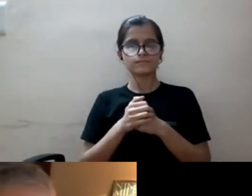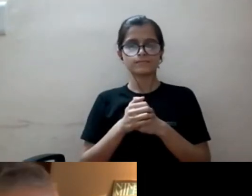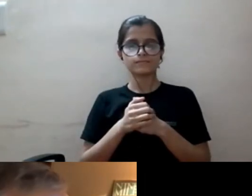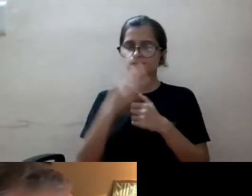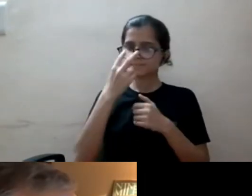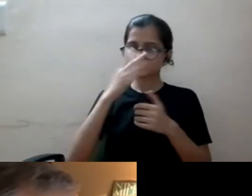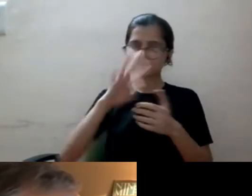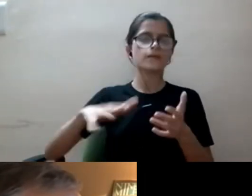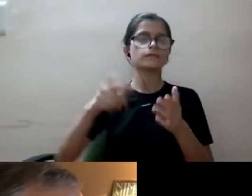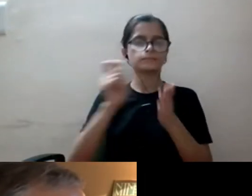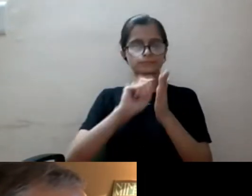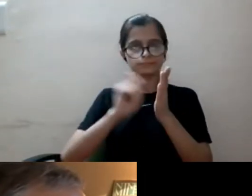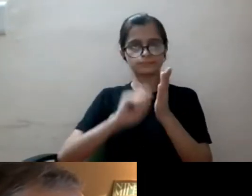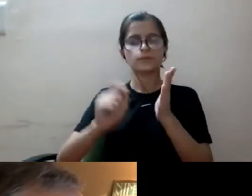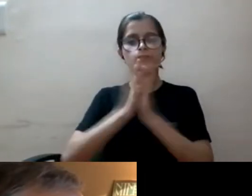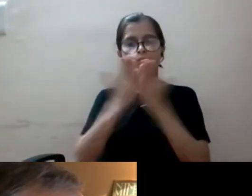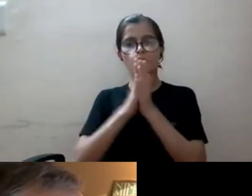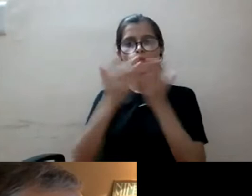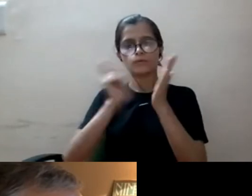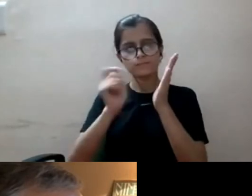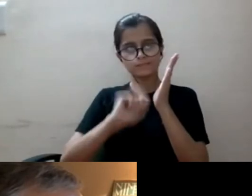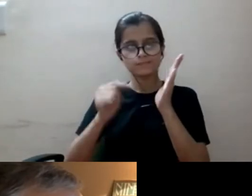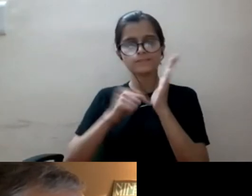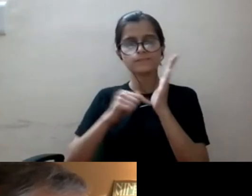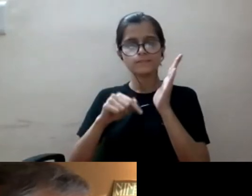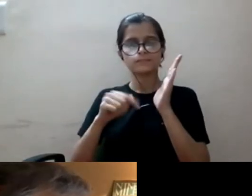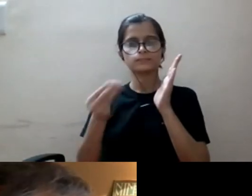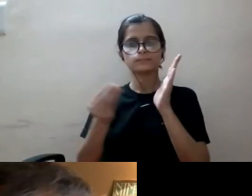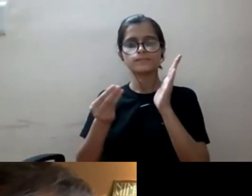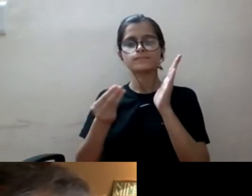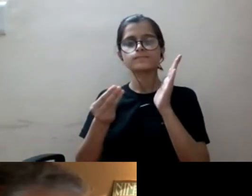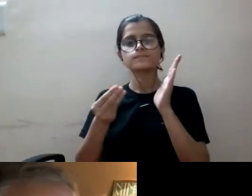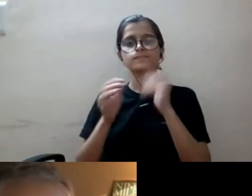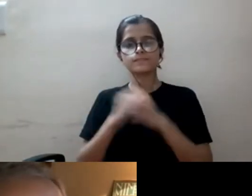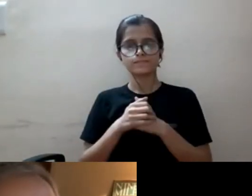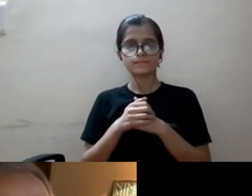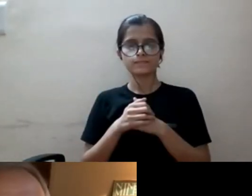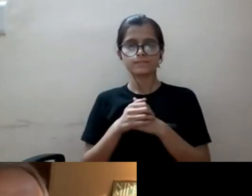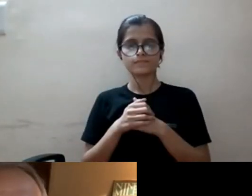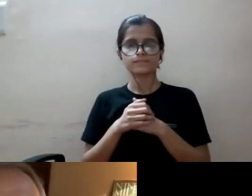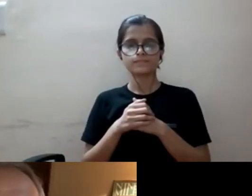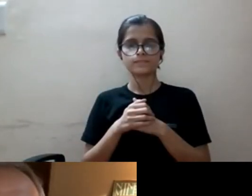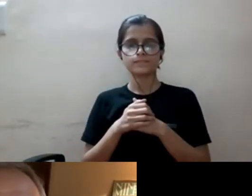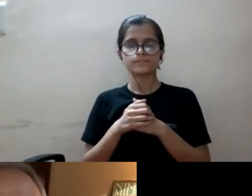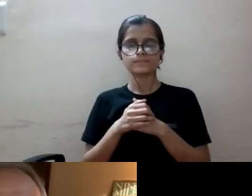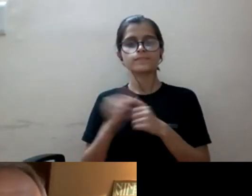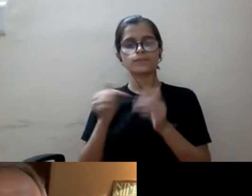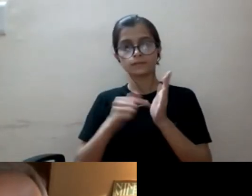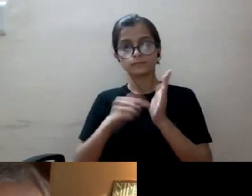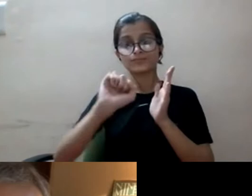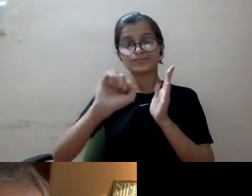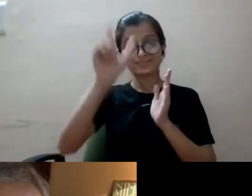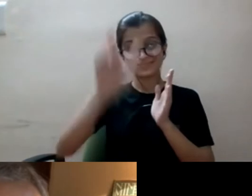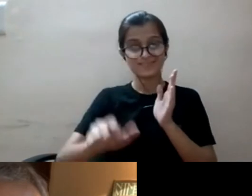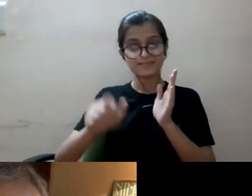at New York Times, and Eavesdropping, a memoir of blindness and listening. And his poetry collections are